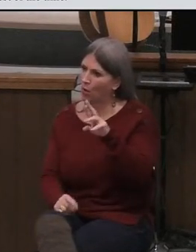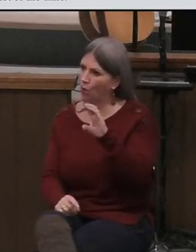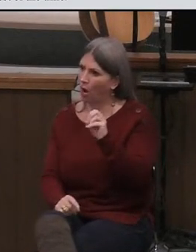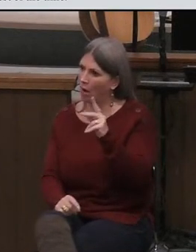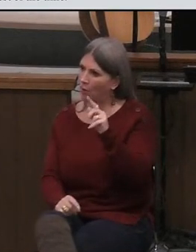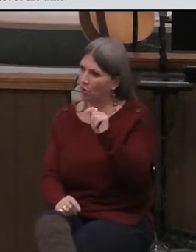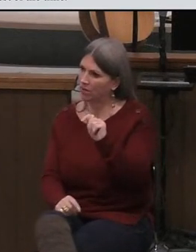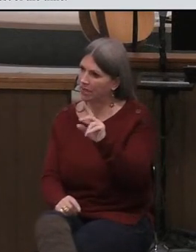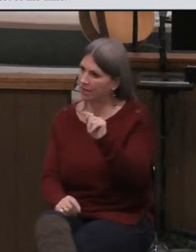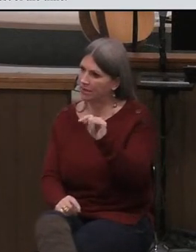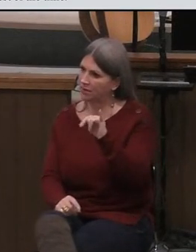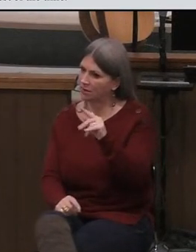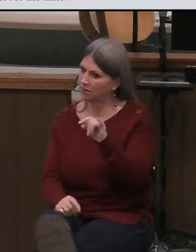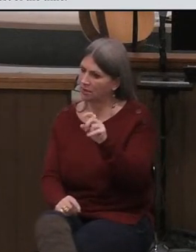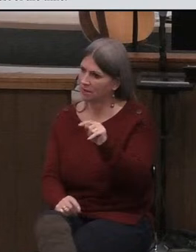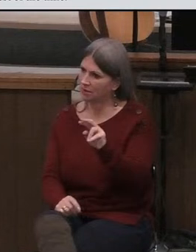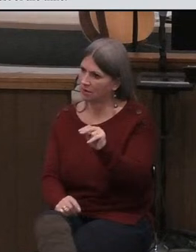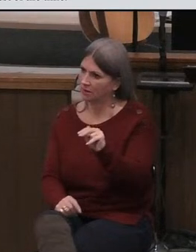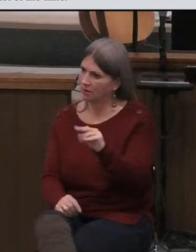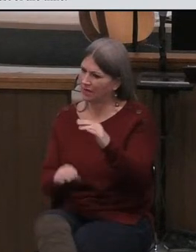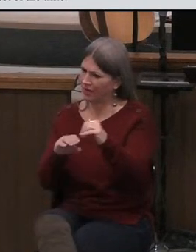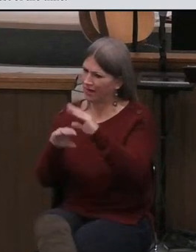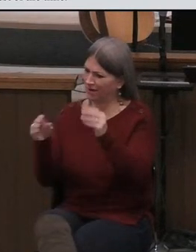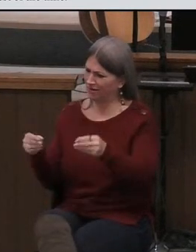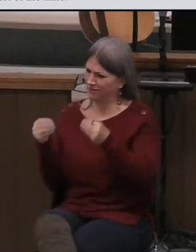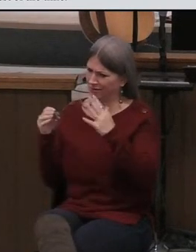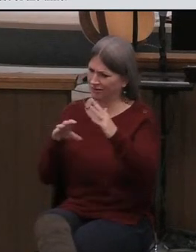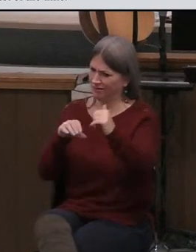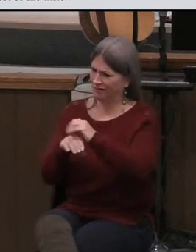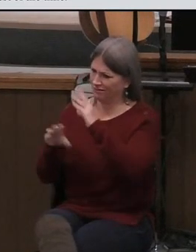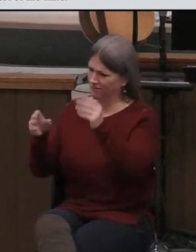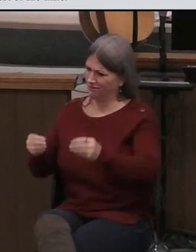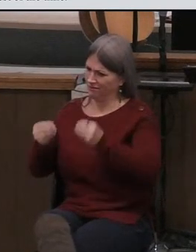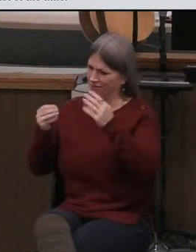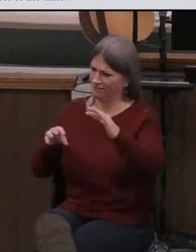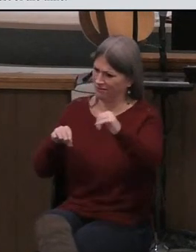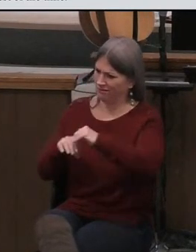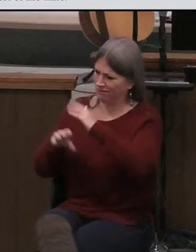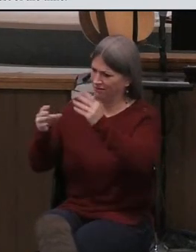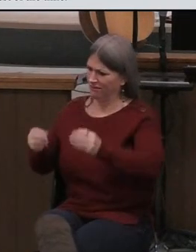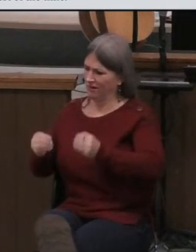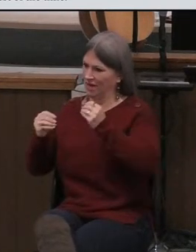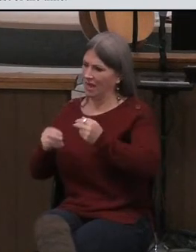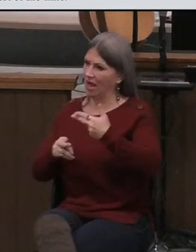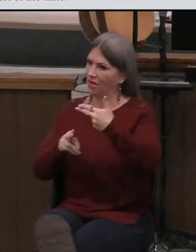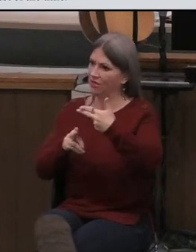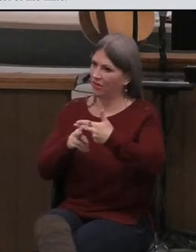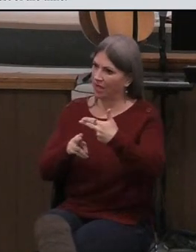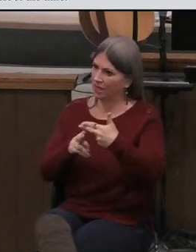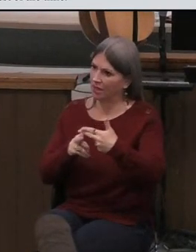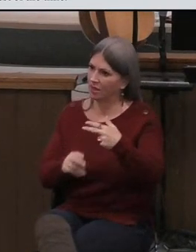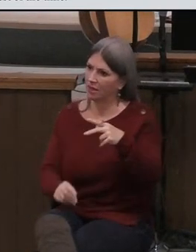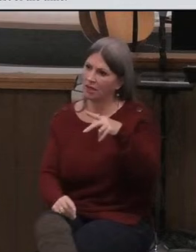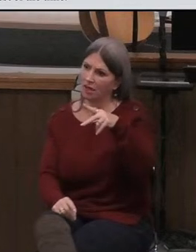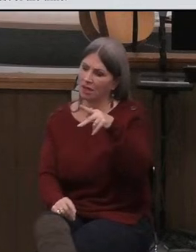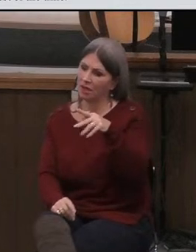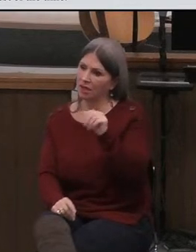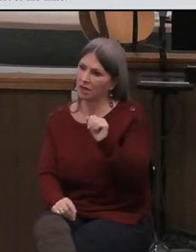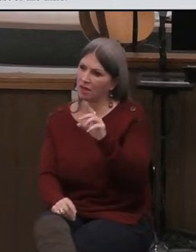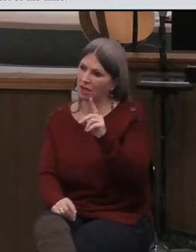from Robert Tilton. And the name he used for me was Cadorley